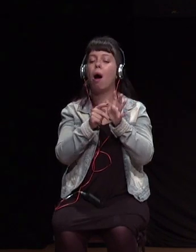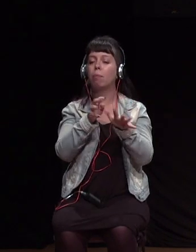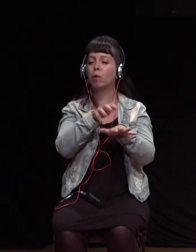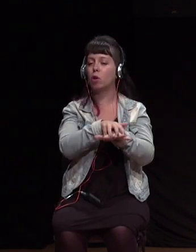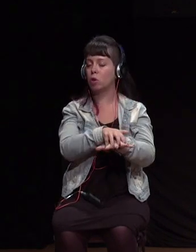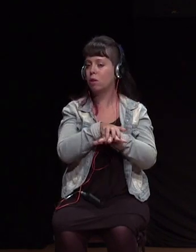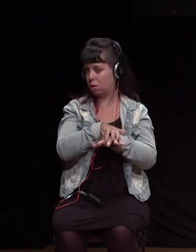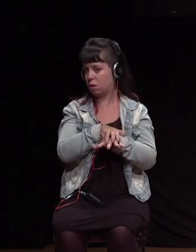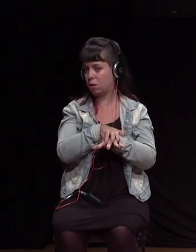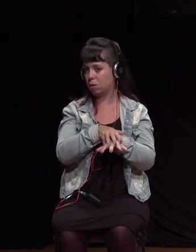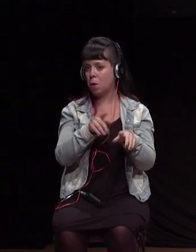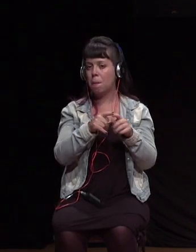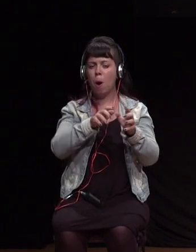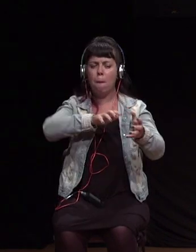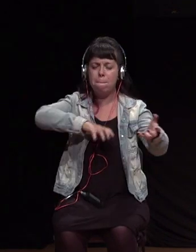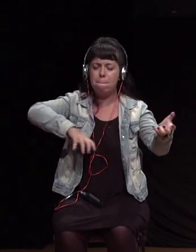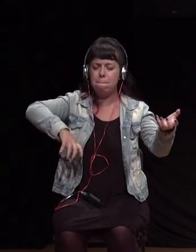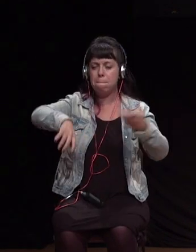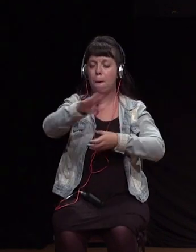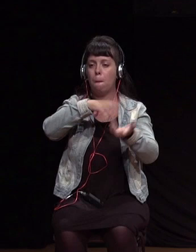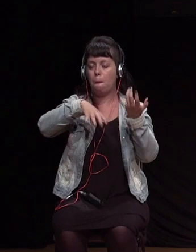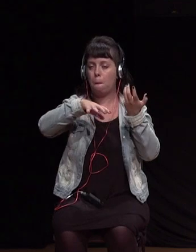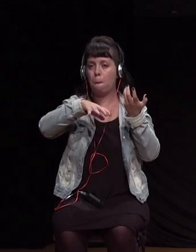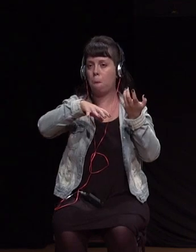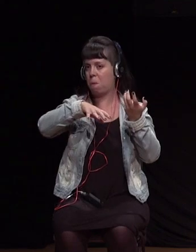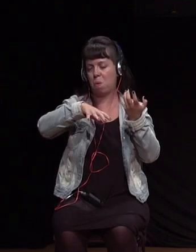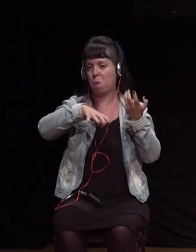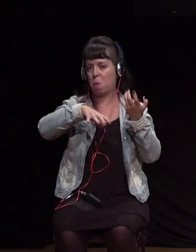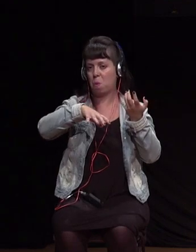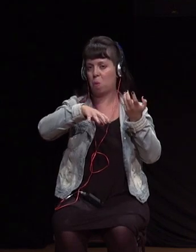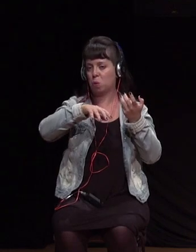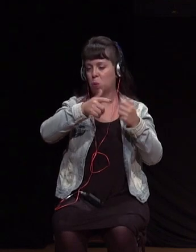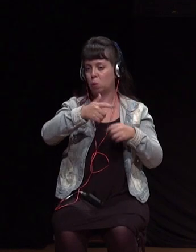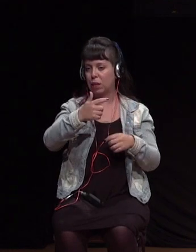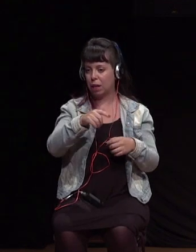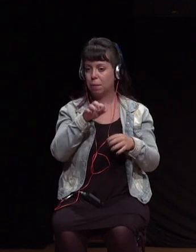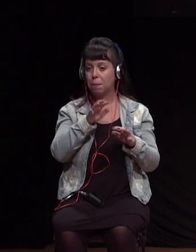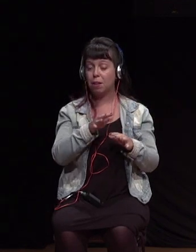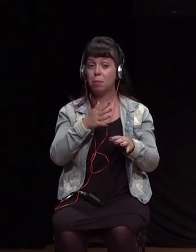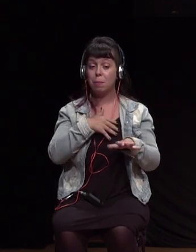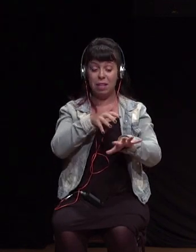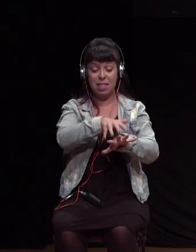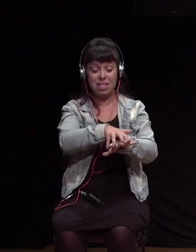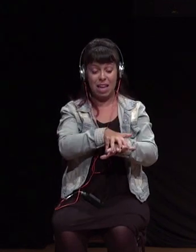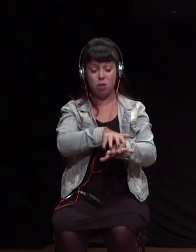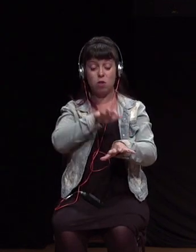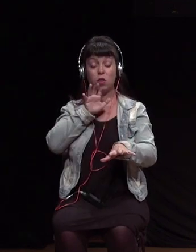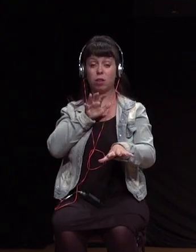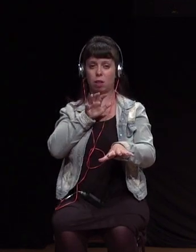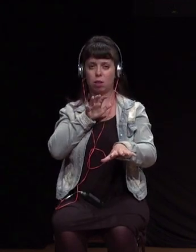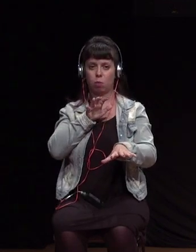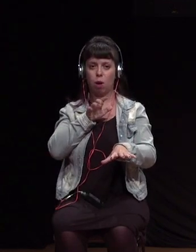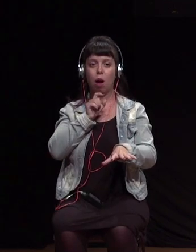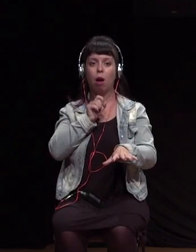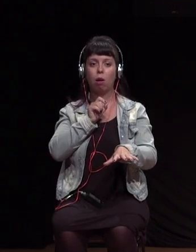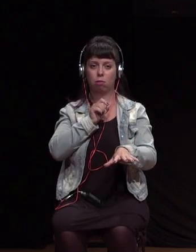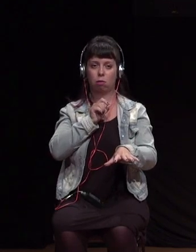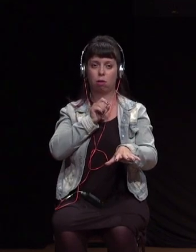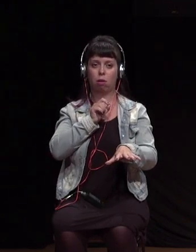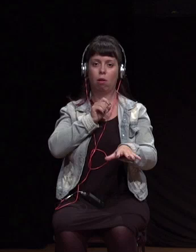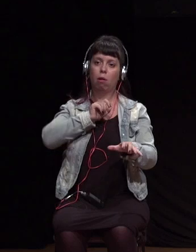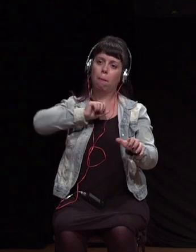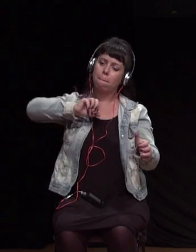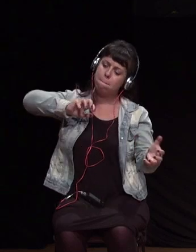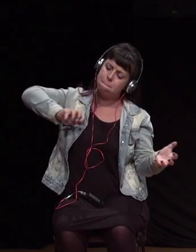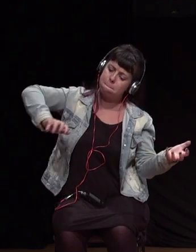me, decolonization would entail a complete reconfiguration of the categories, as we've been saying.